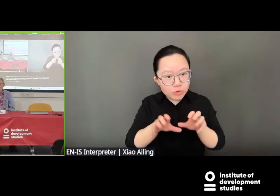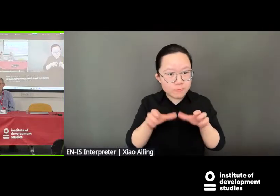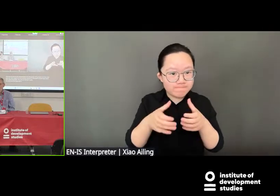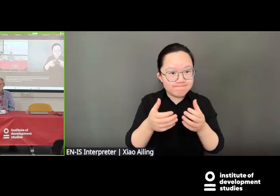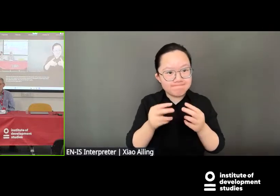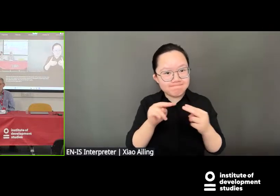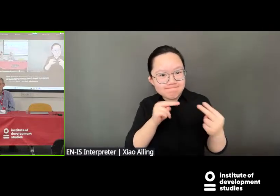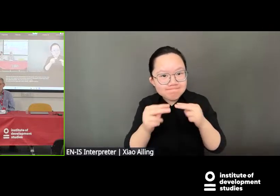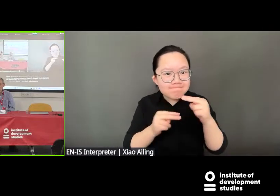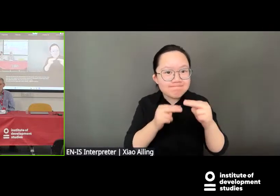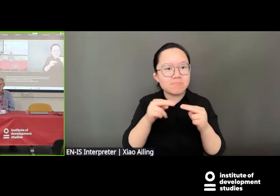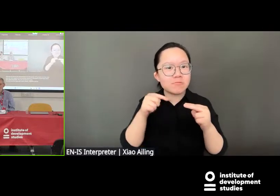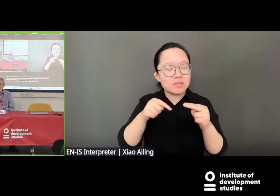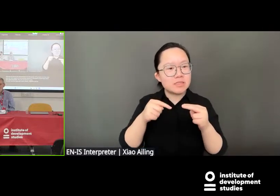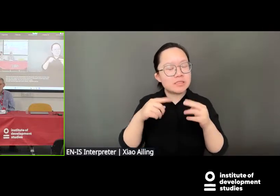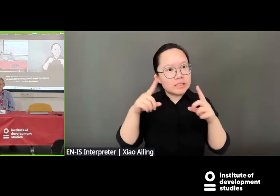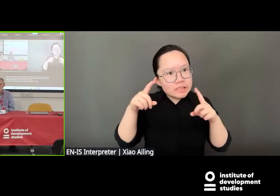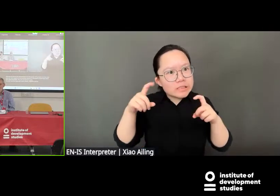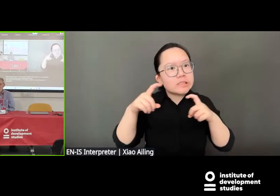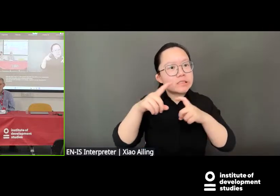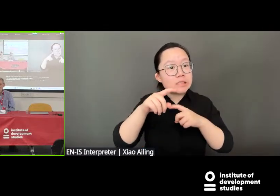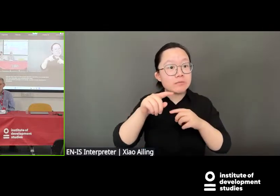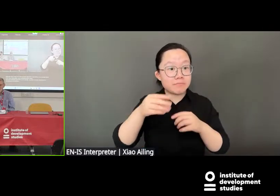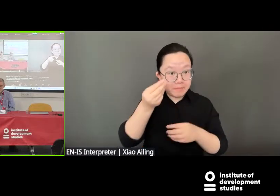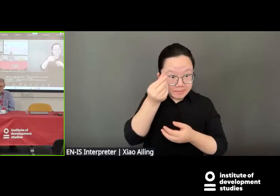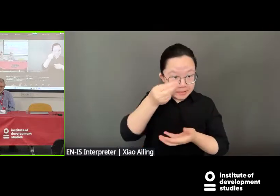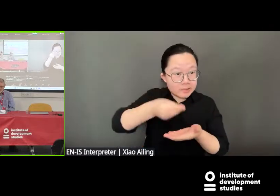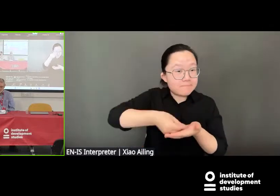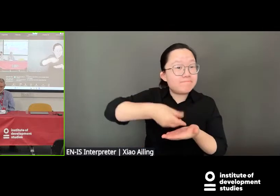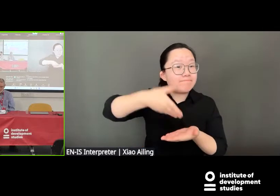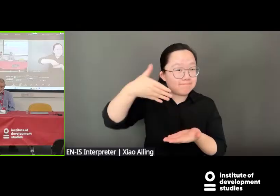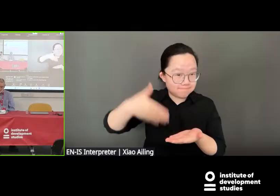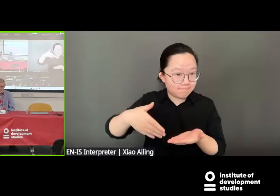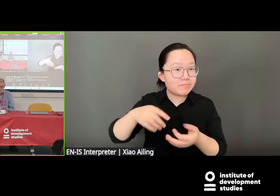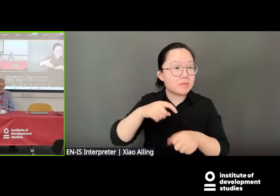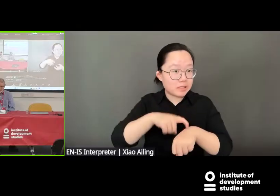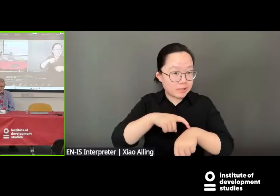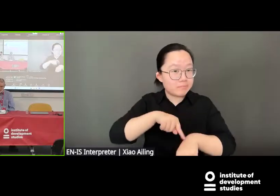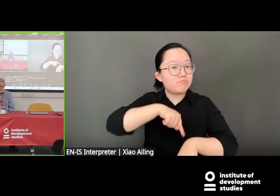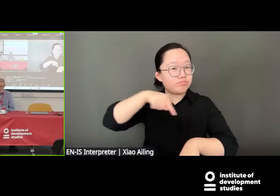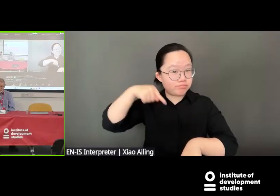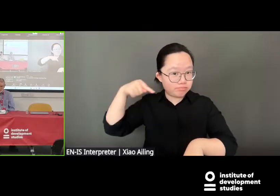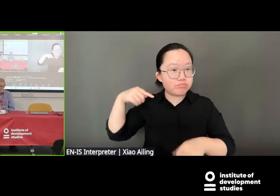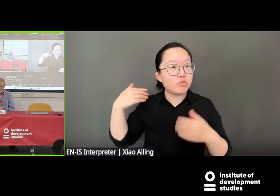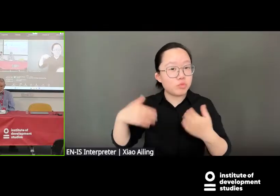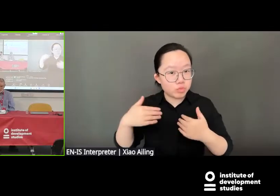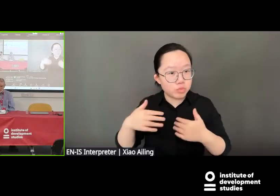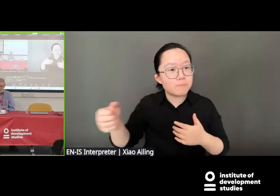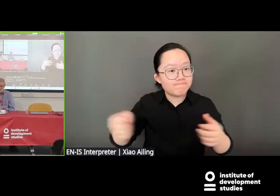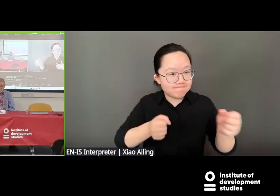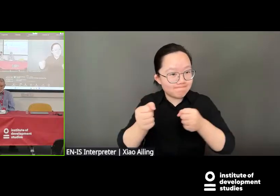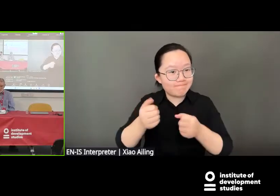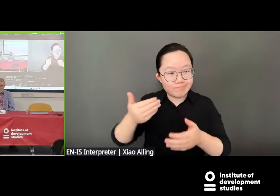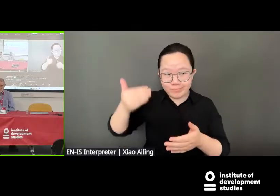conventional methodologies. In addition, while working with peer researchers was a form of co-production, the conventional